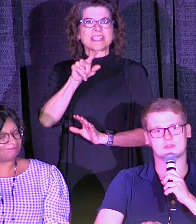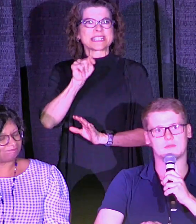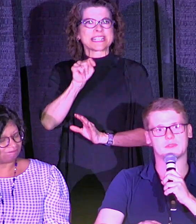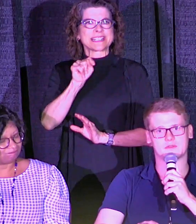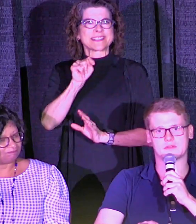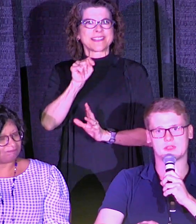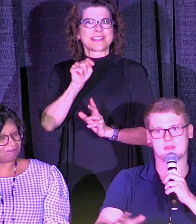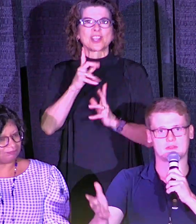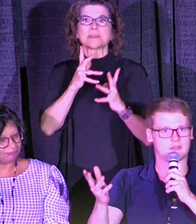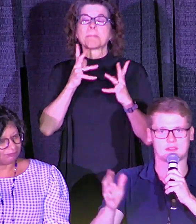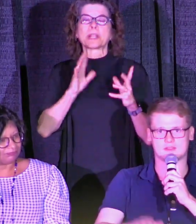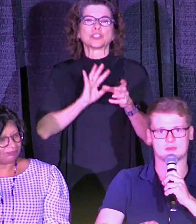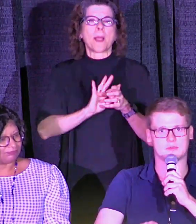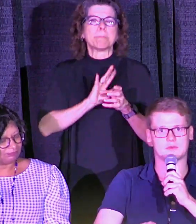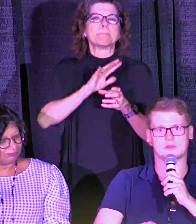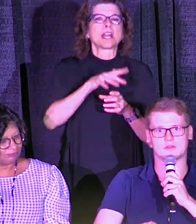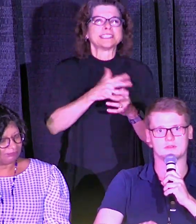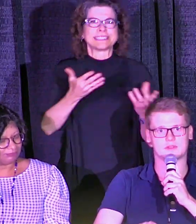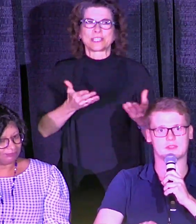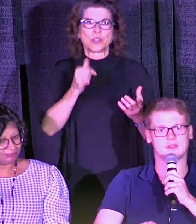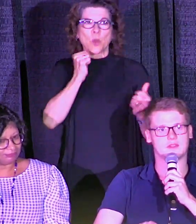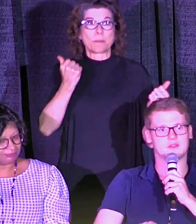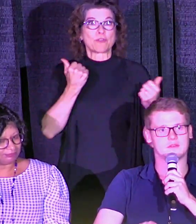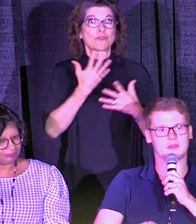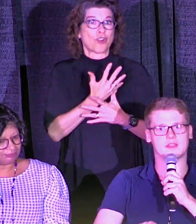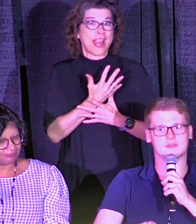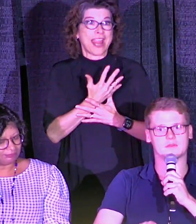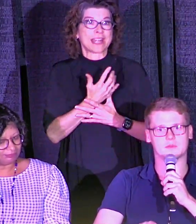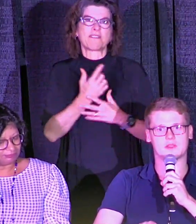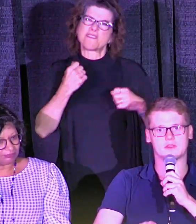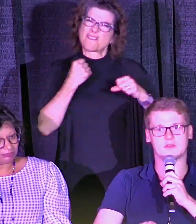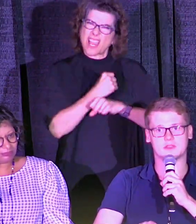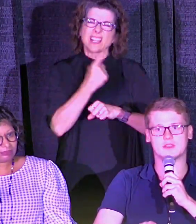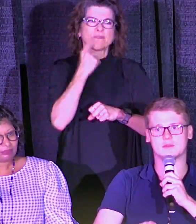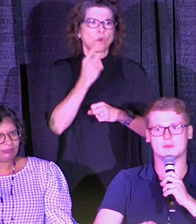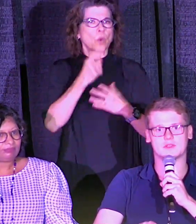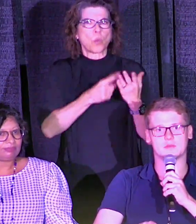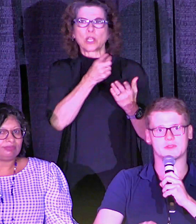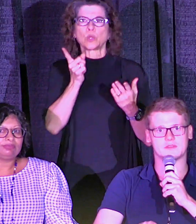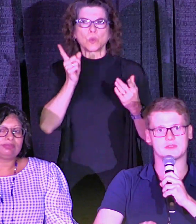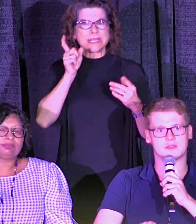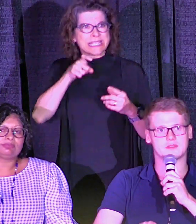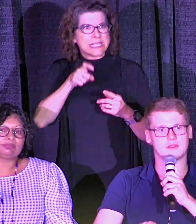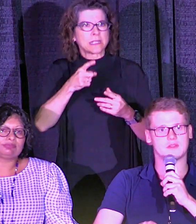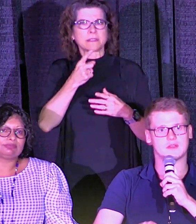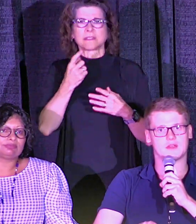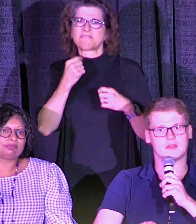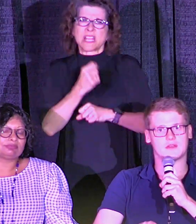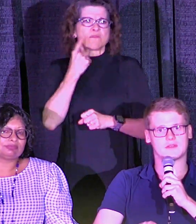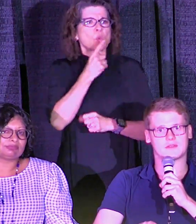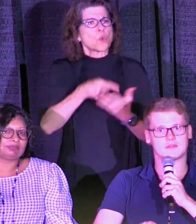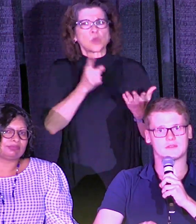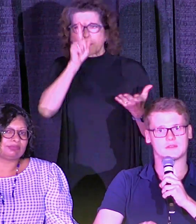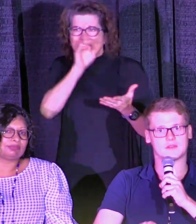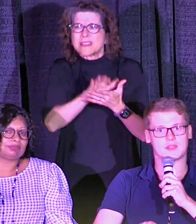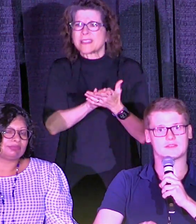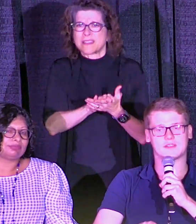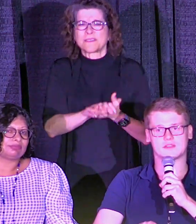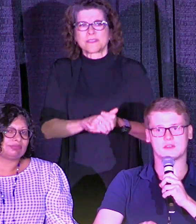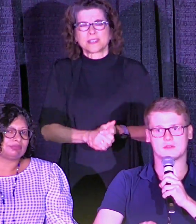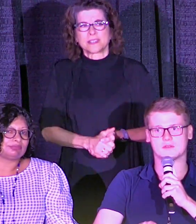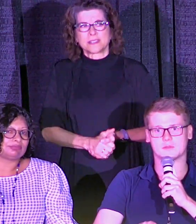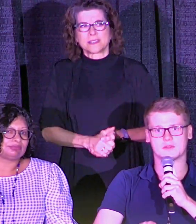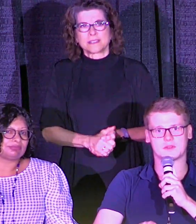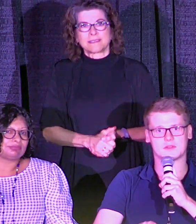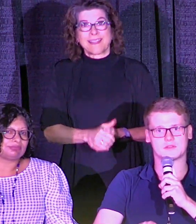so don't be afraid, like I said before, of like fighting for what you need and what you believe in, and you know, not